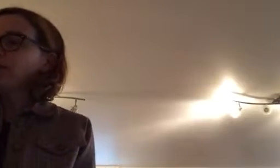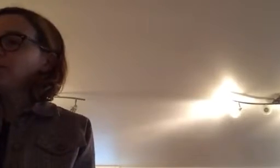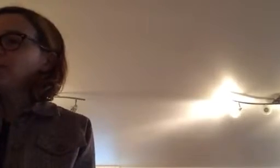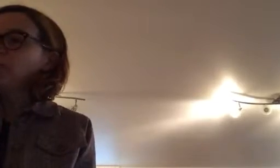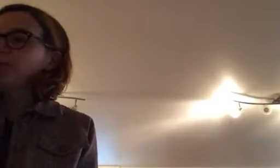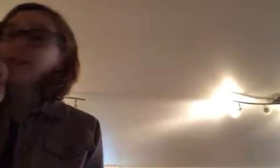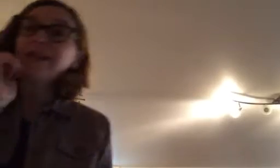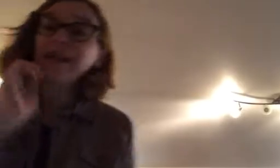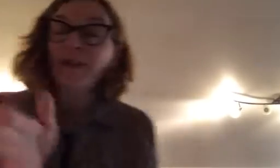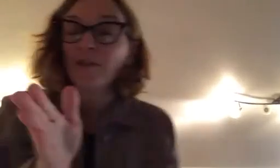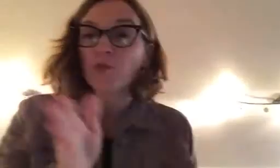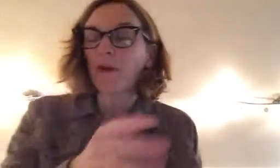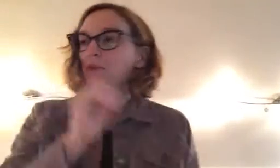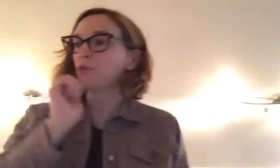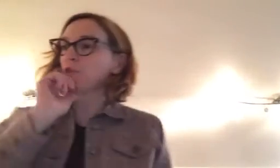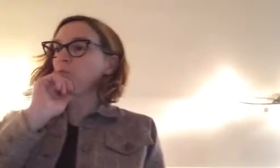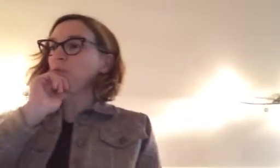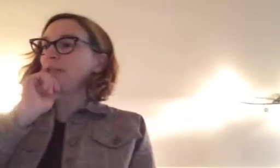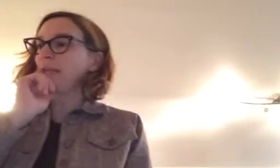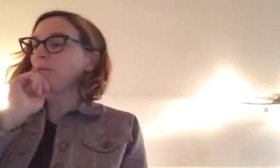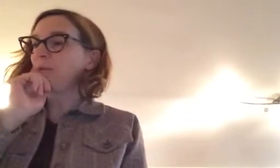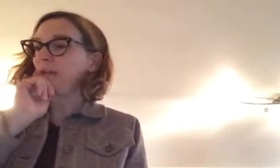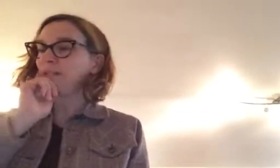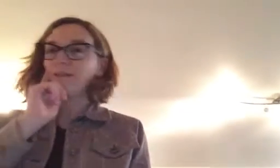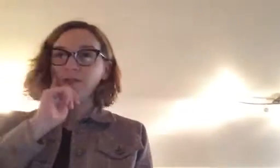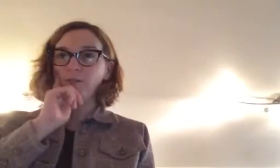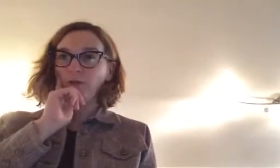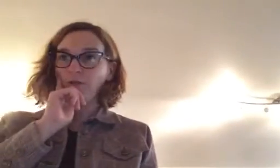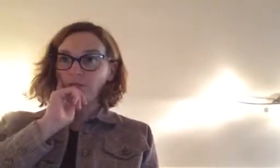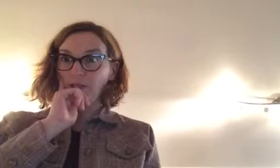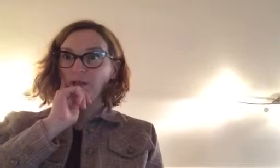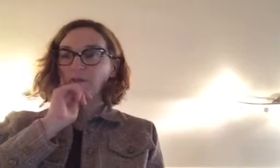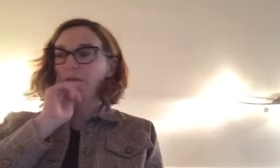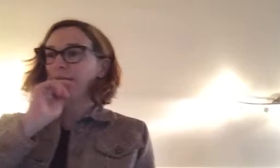even hoped that an English revolution would take place, and this is part of what scares Pitt.